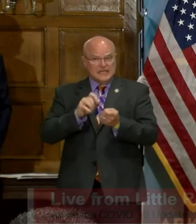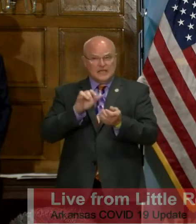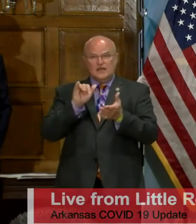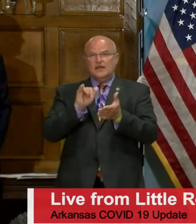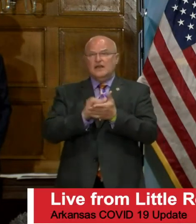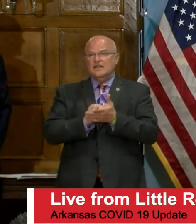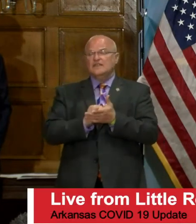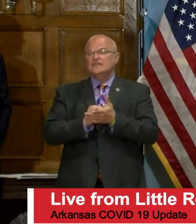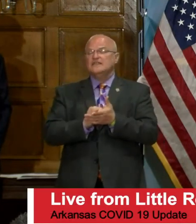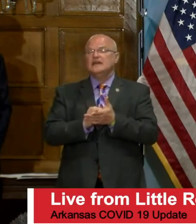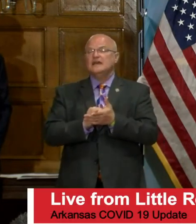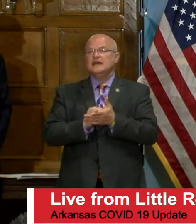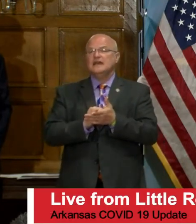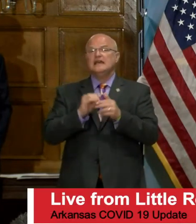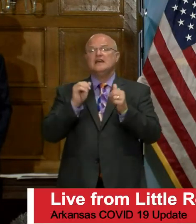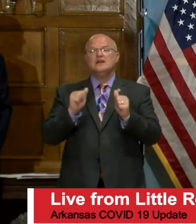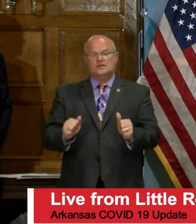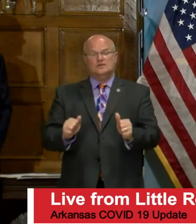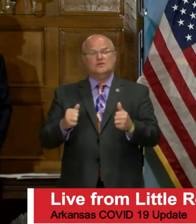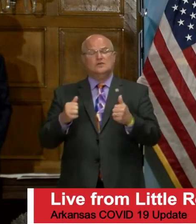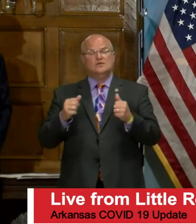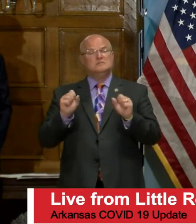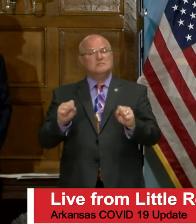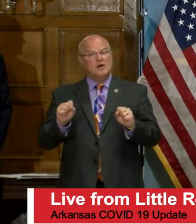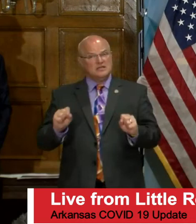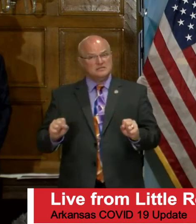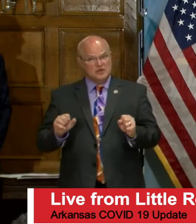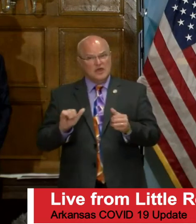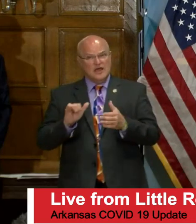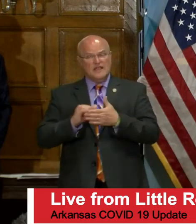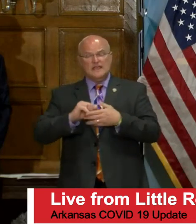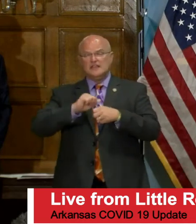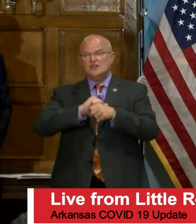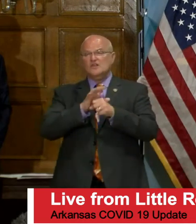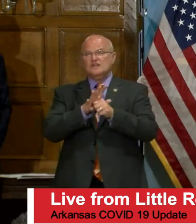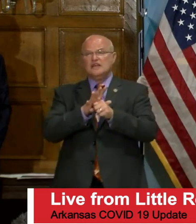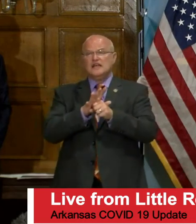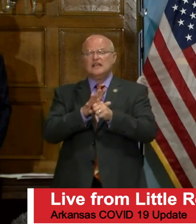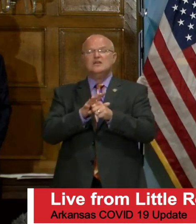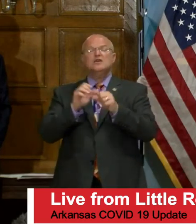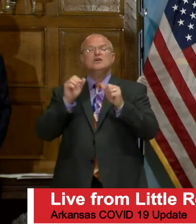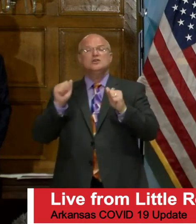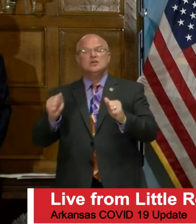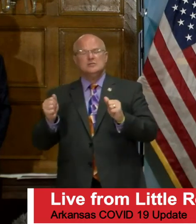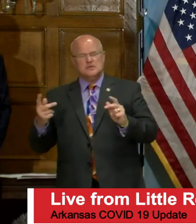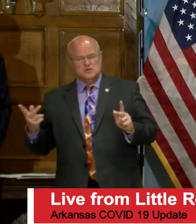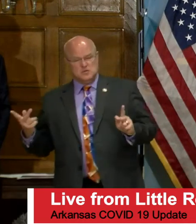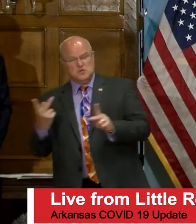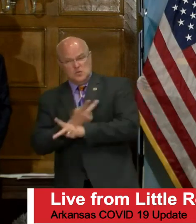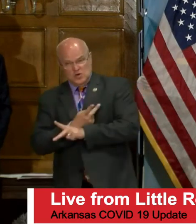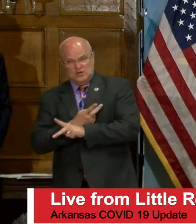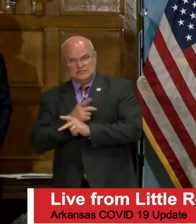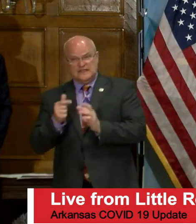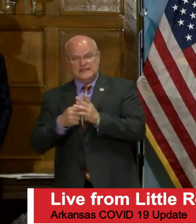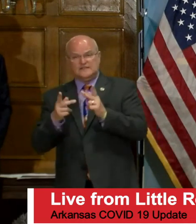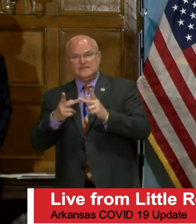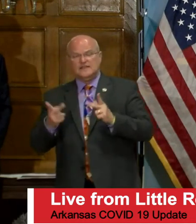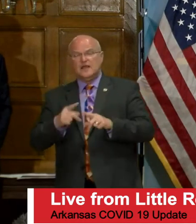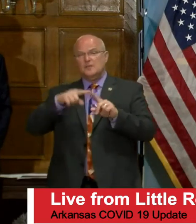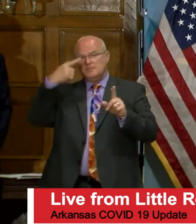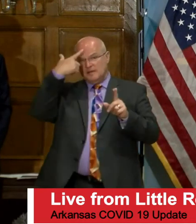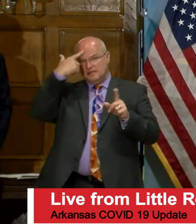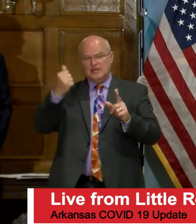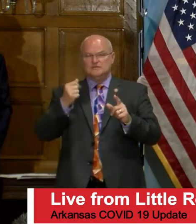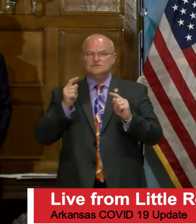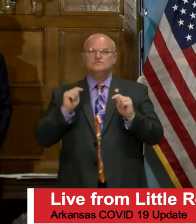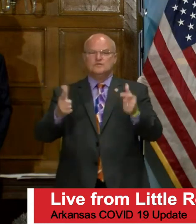that it could have been. It is possible that COVID-19 is much, much worse in these facilities, but due to a